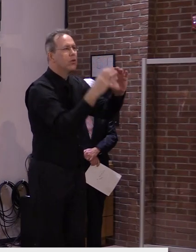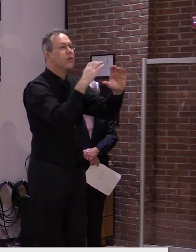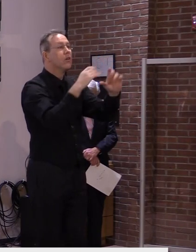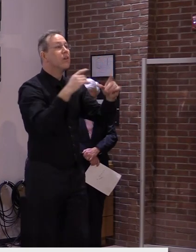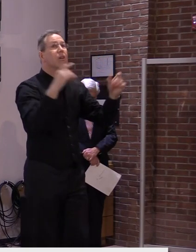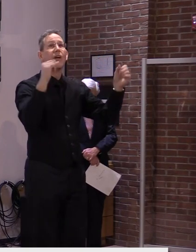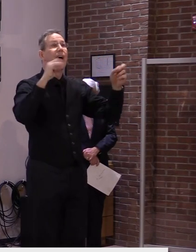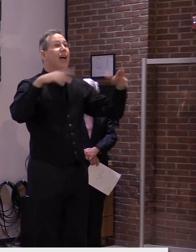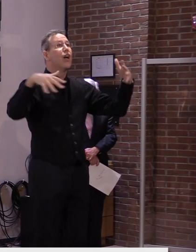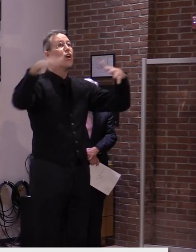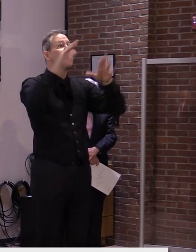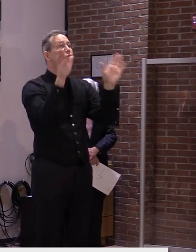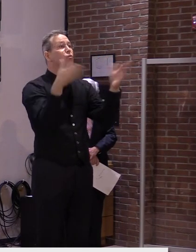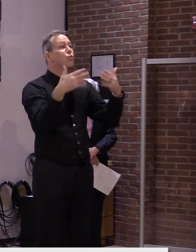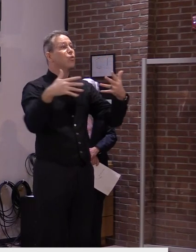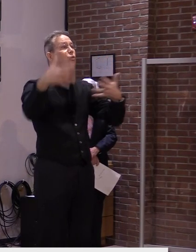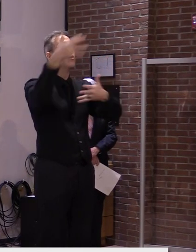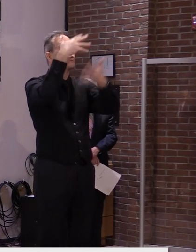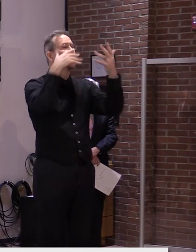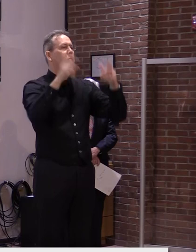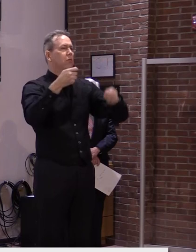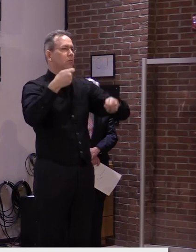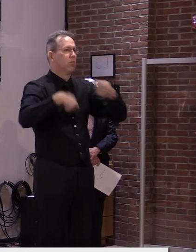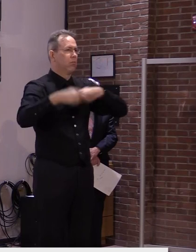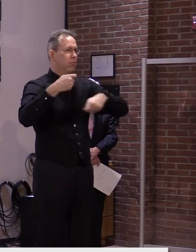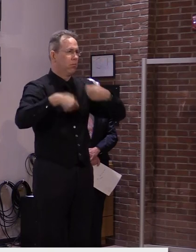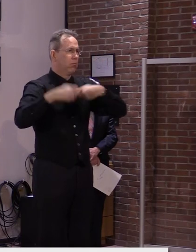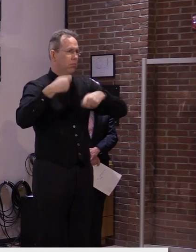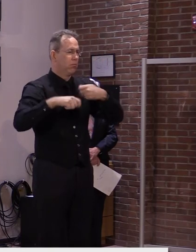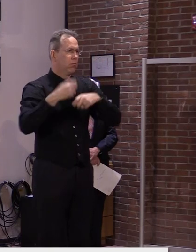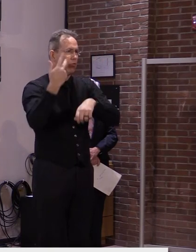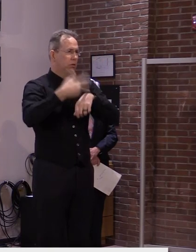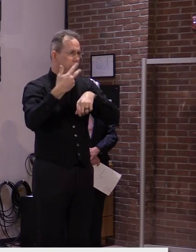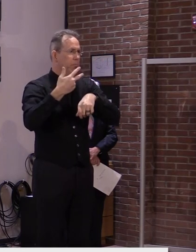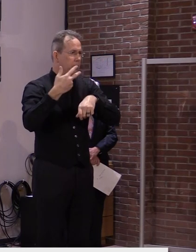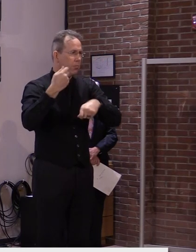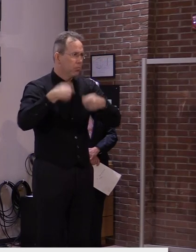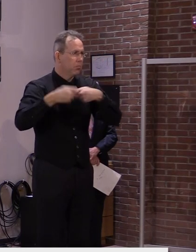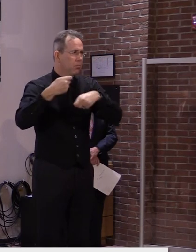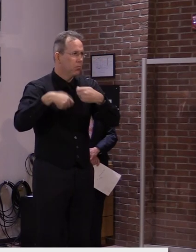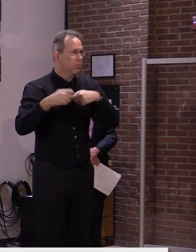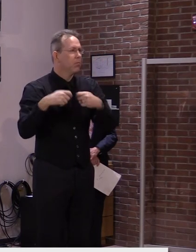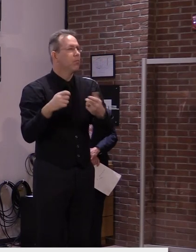will be limited to 30 minutes in length, and no audience will be permitted during performances.